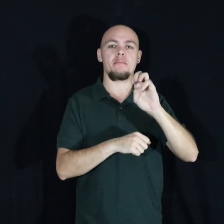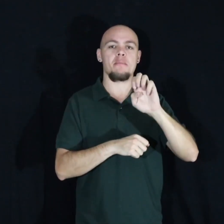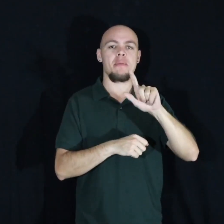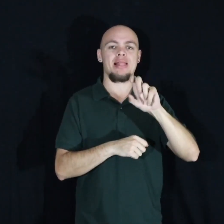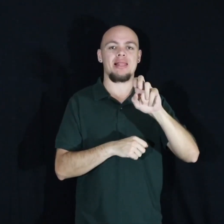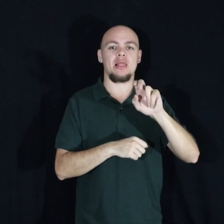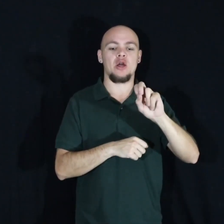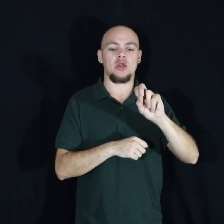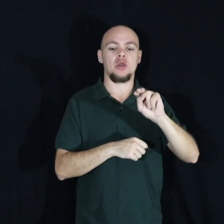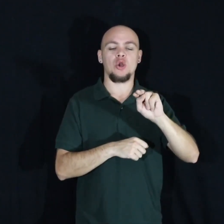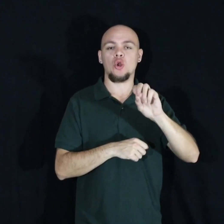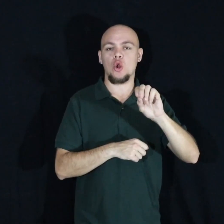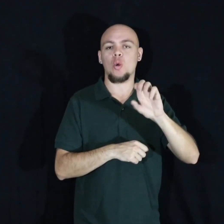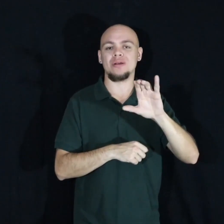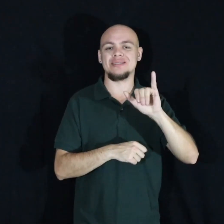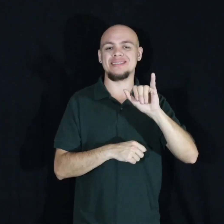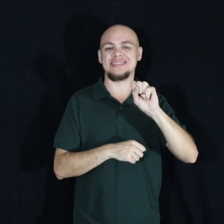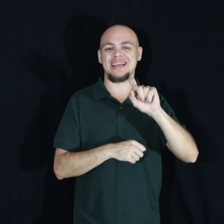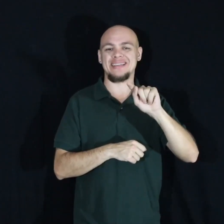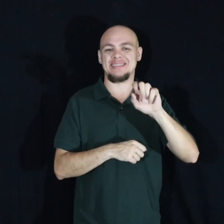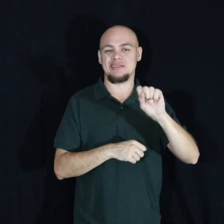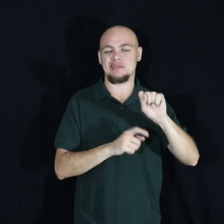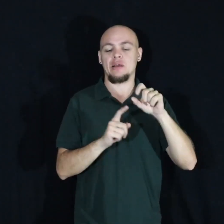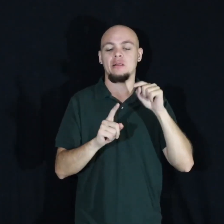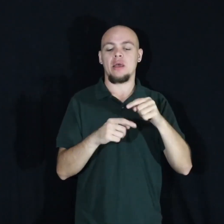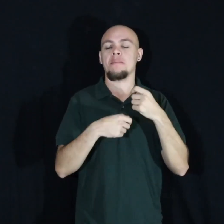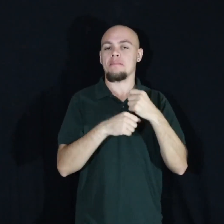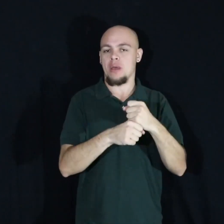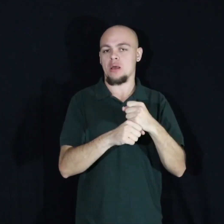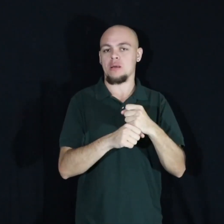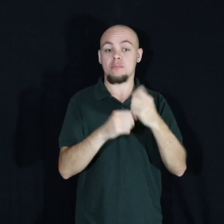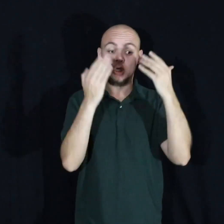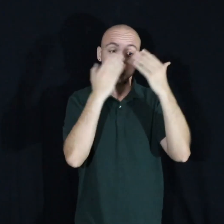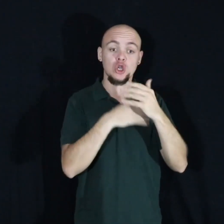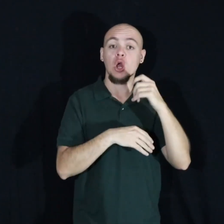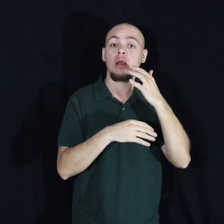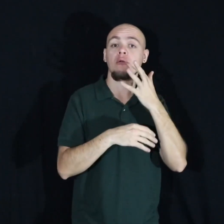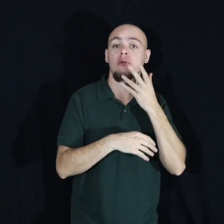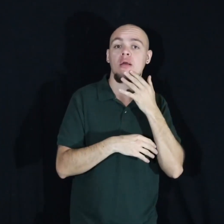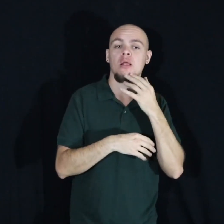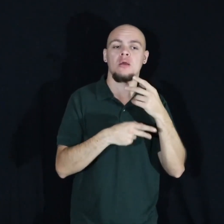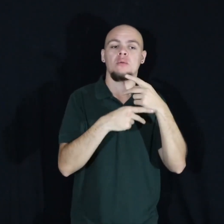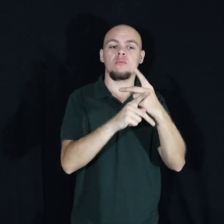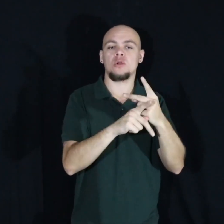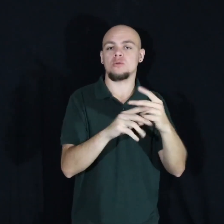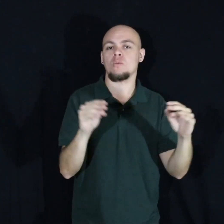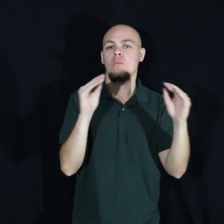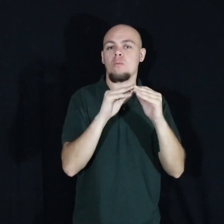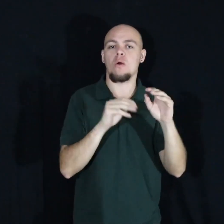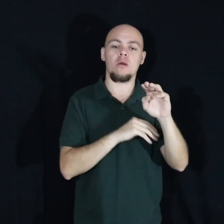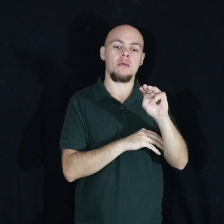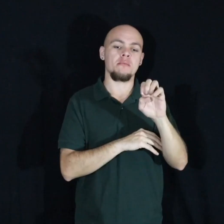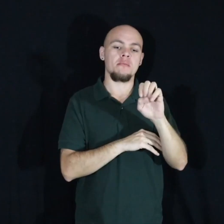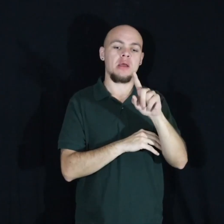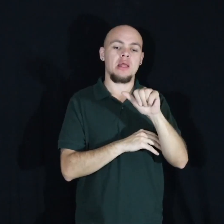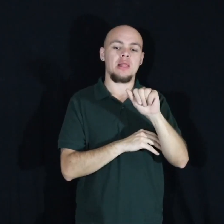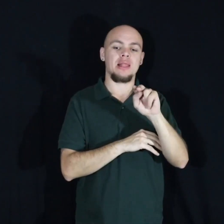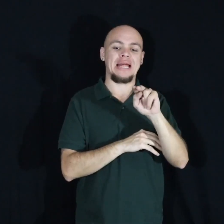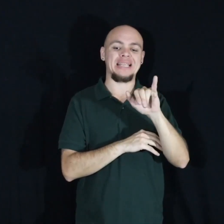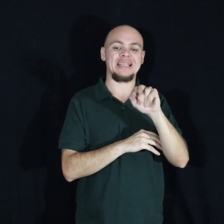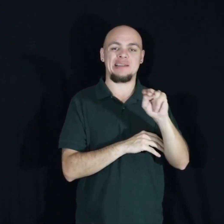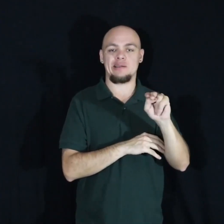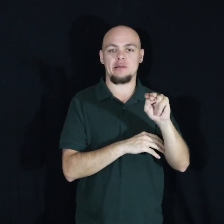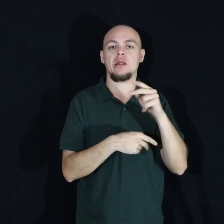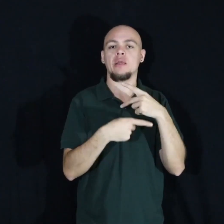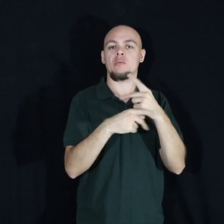have melanocytes that produce melanin, but people of darker skin tones produce more melanin. Specifically, they produce a